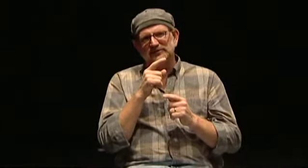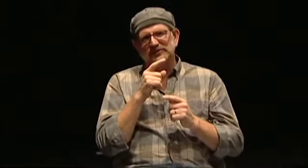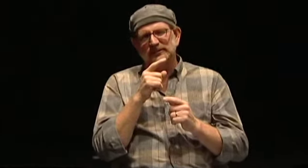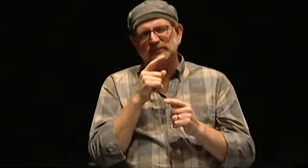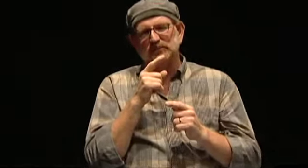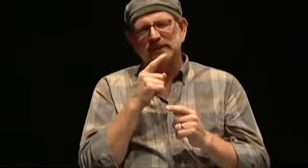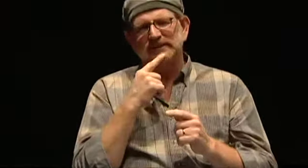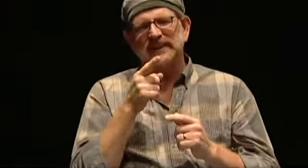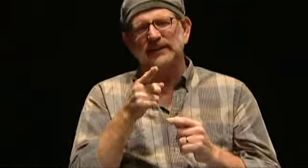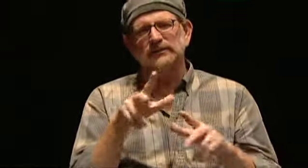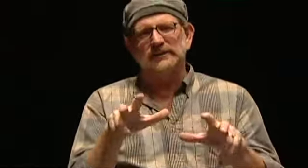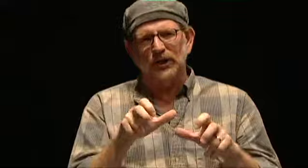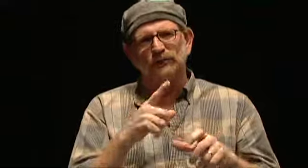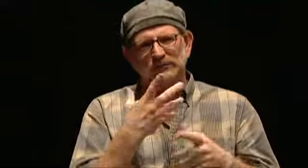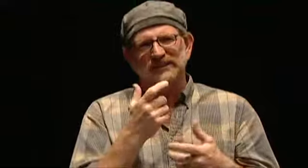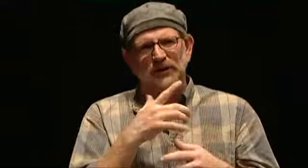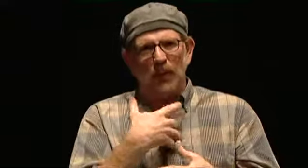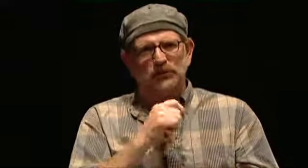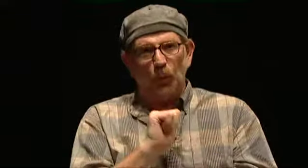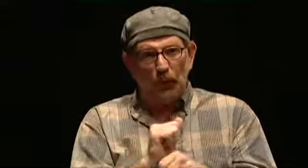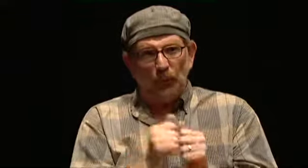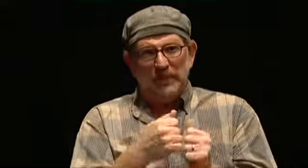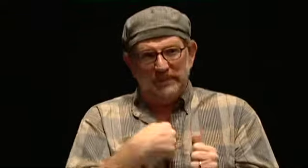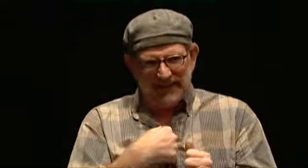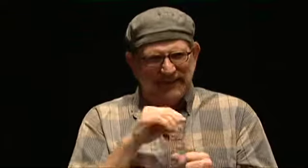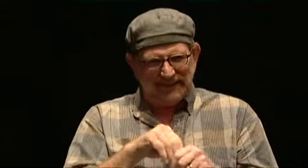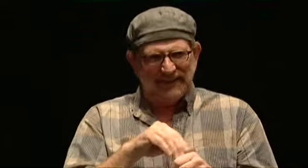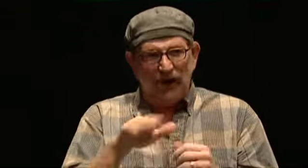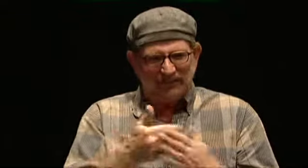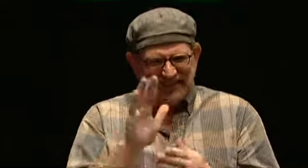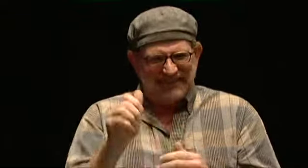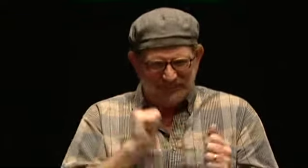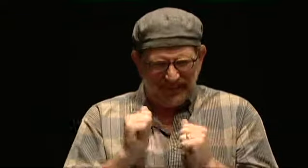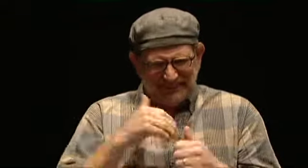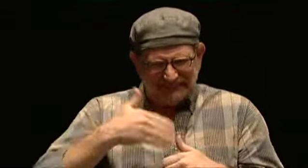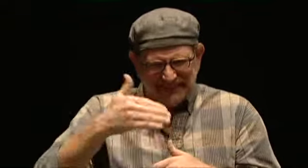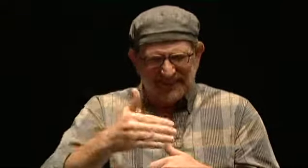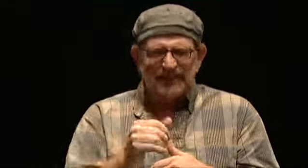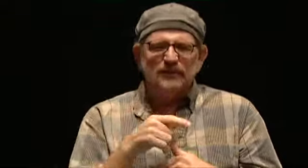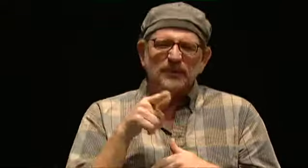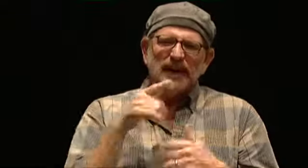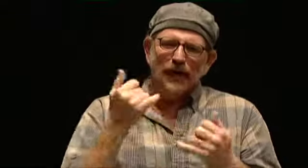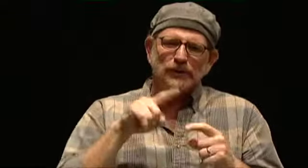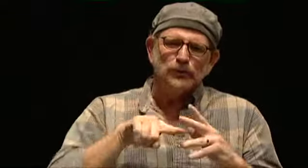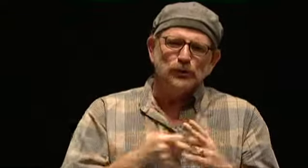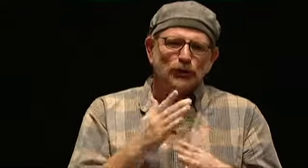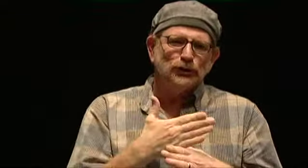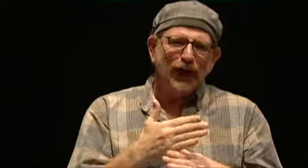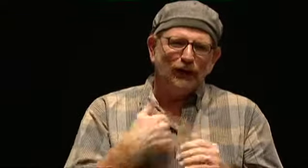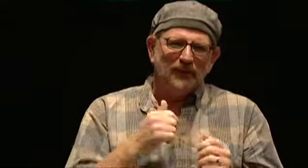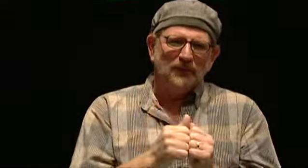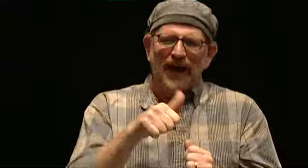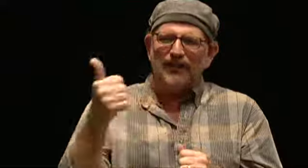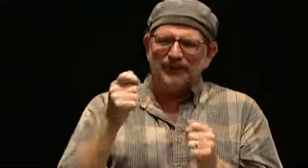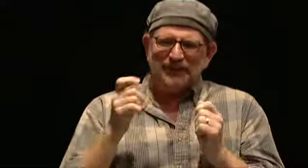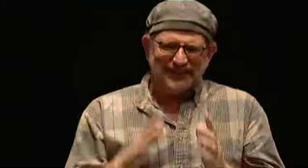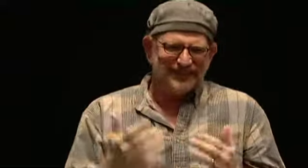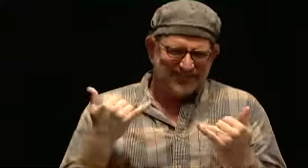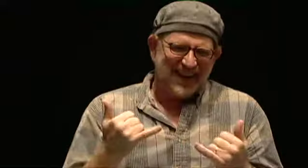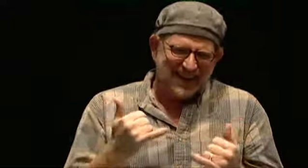up, Bill said that he was selfish because he wanted to work with me in all of his plays, but now he has to share me